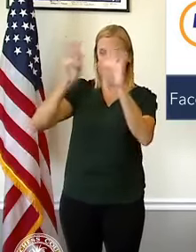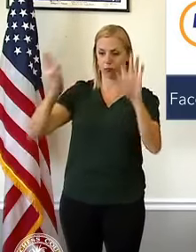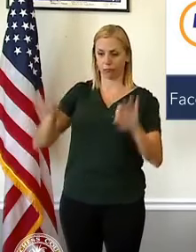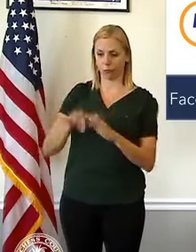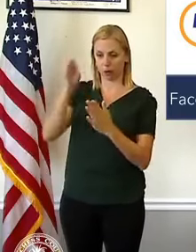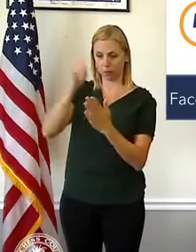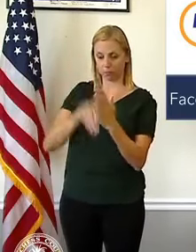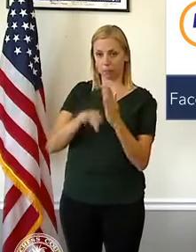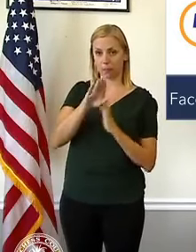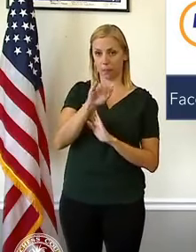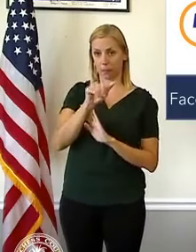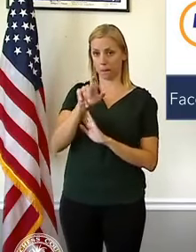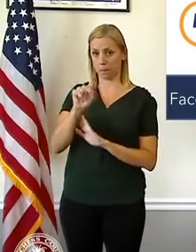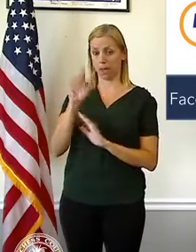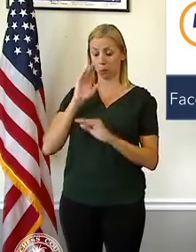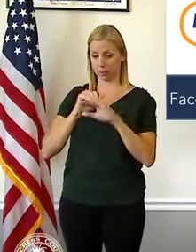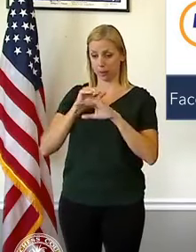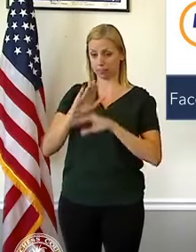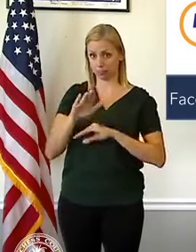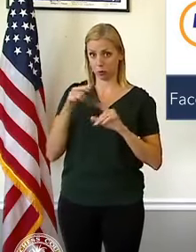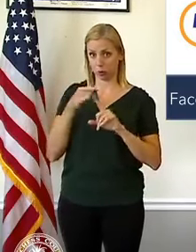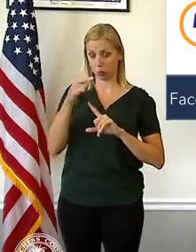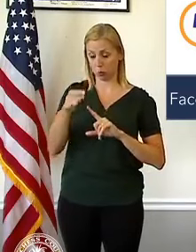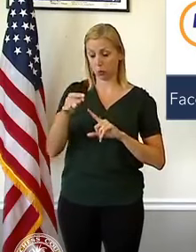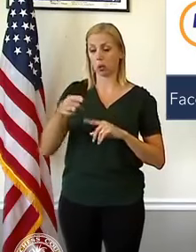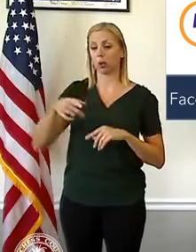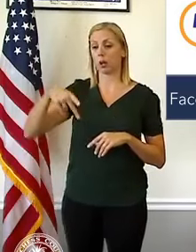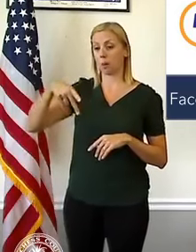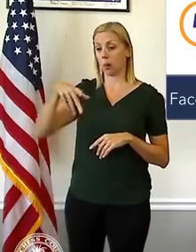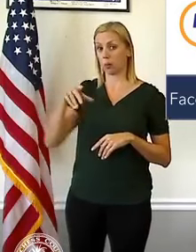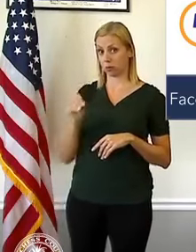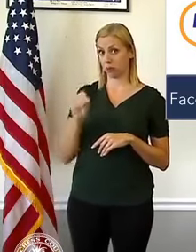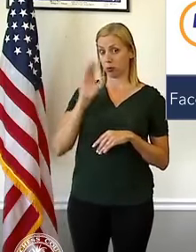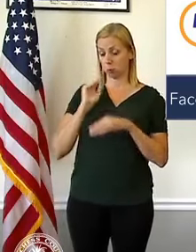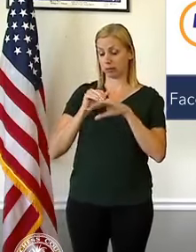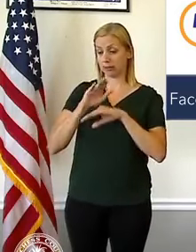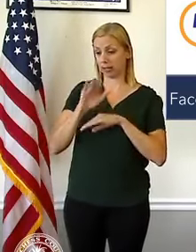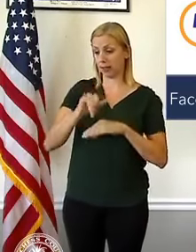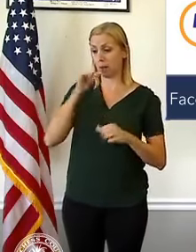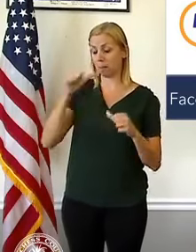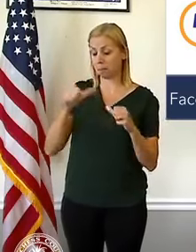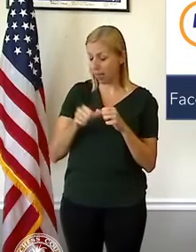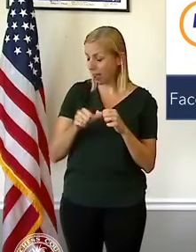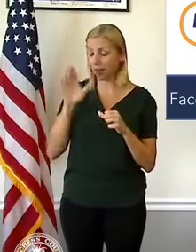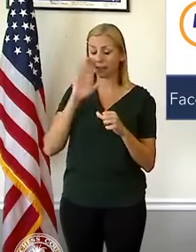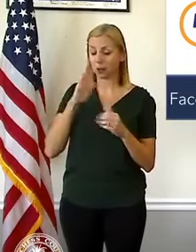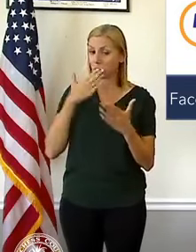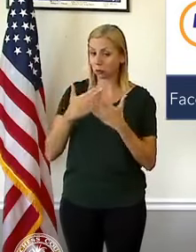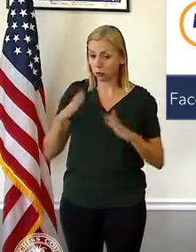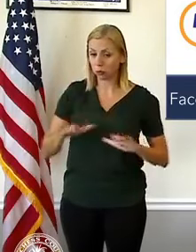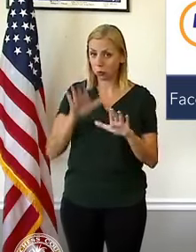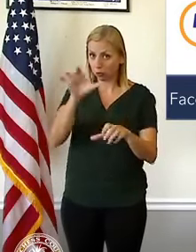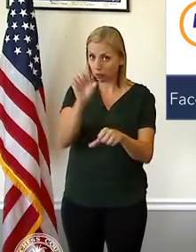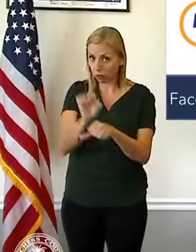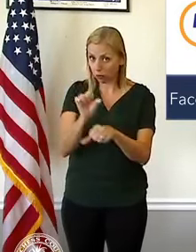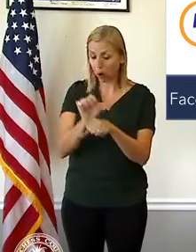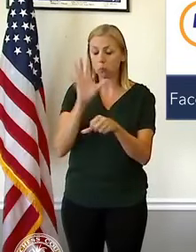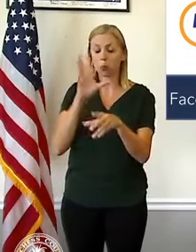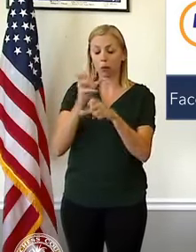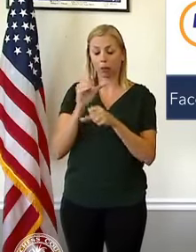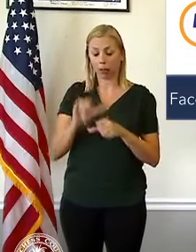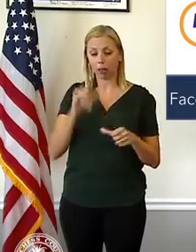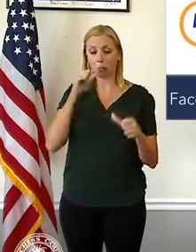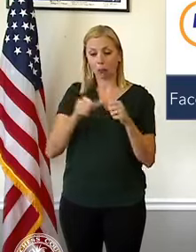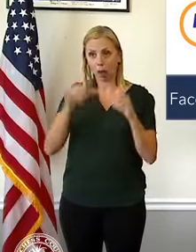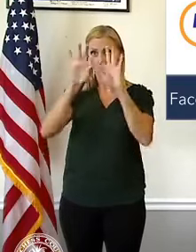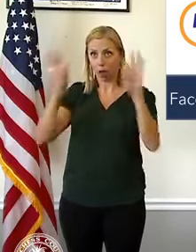That ballot will be sent to you in the mail by post workers who are diligent in providing you that by mail. You'll get that application, you'll